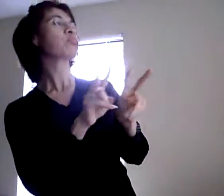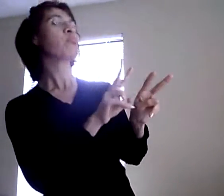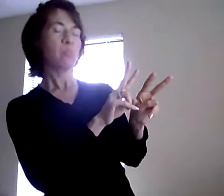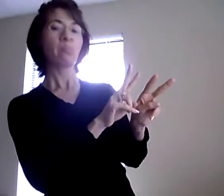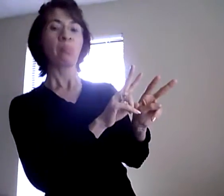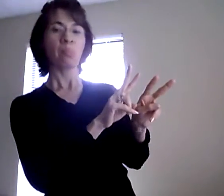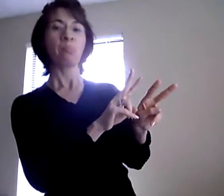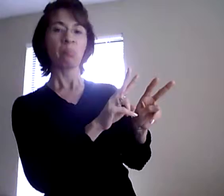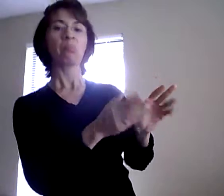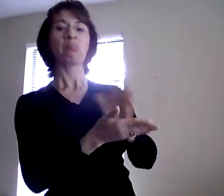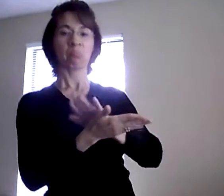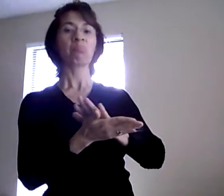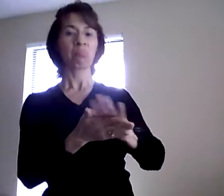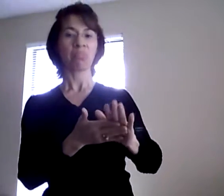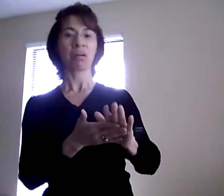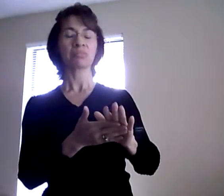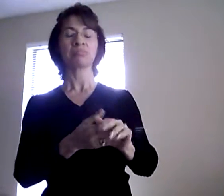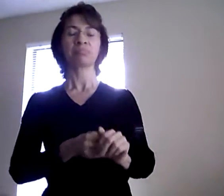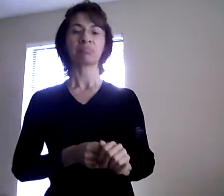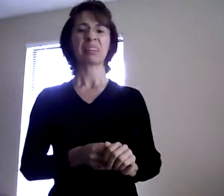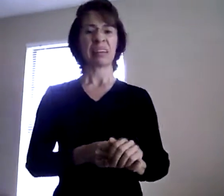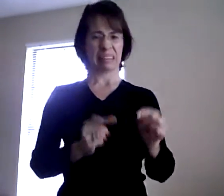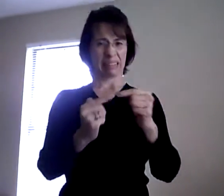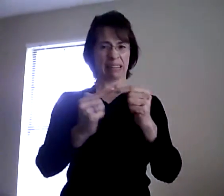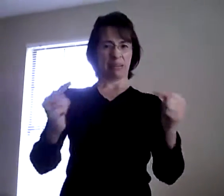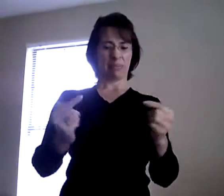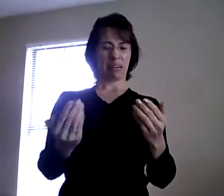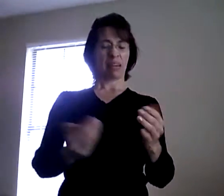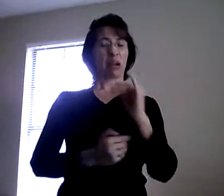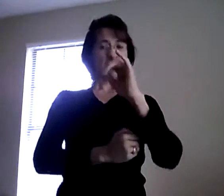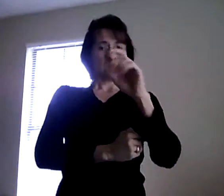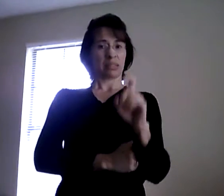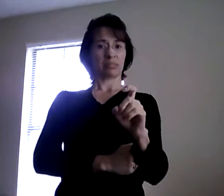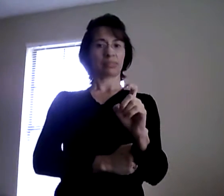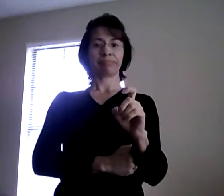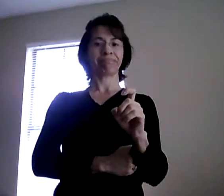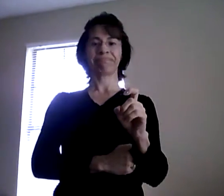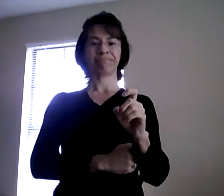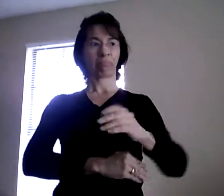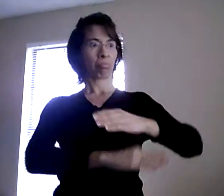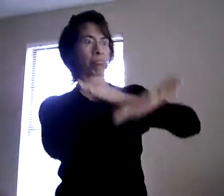to. They have the old homes there. The Bishop's Palace is a